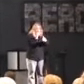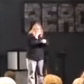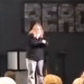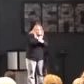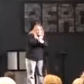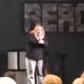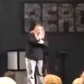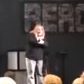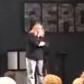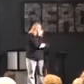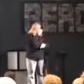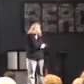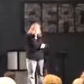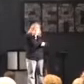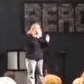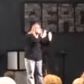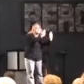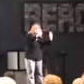of things.